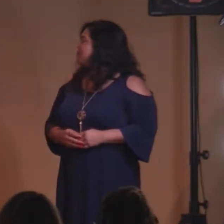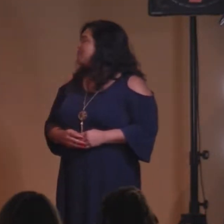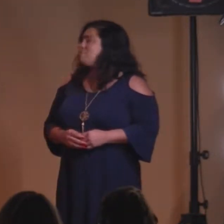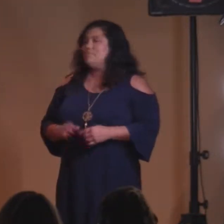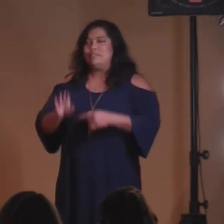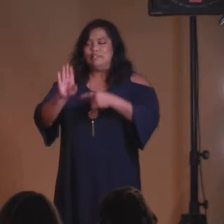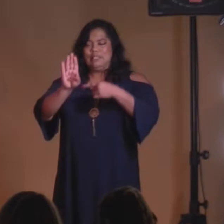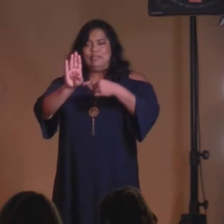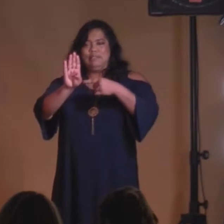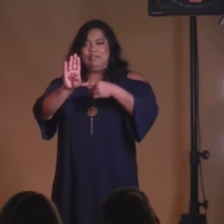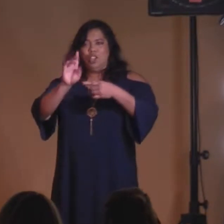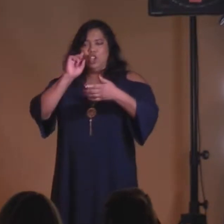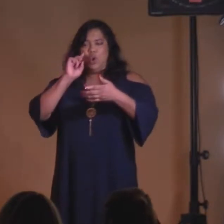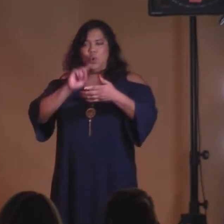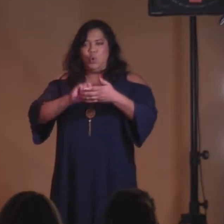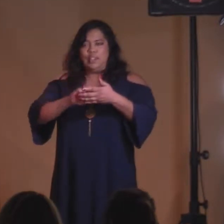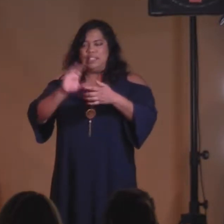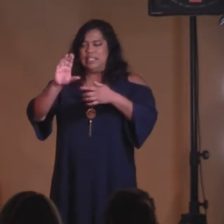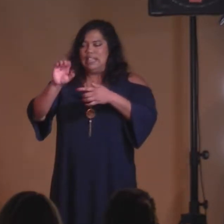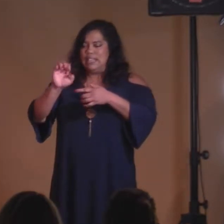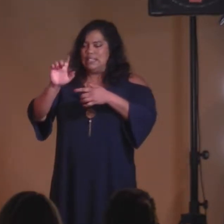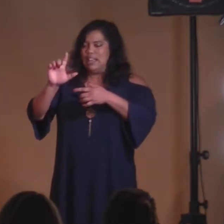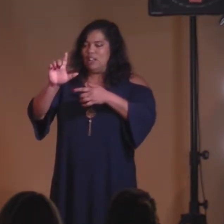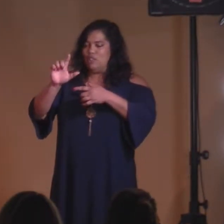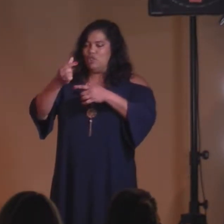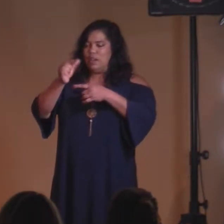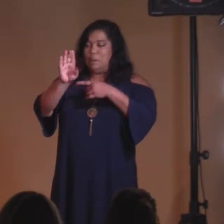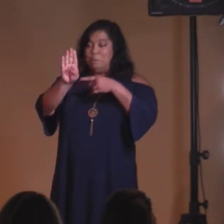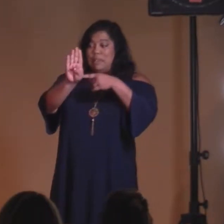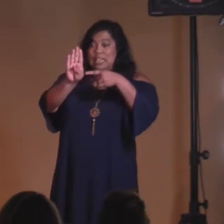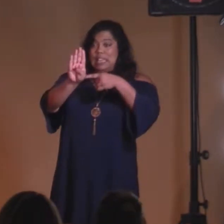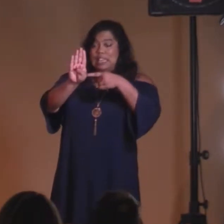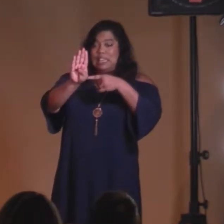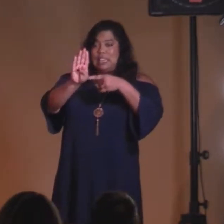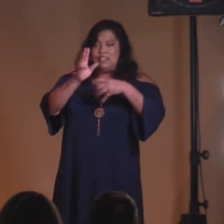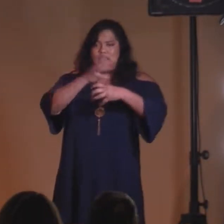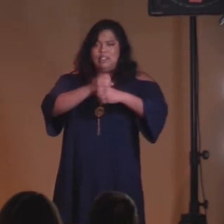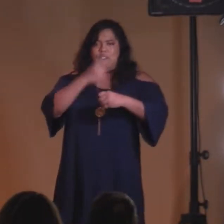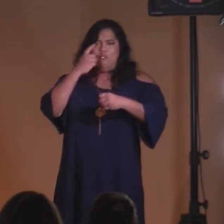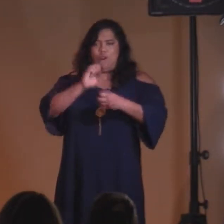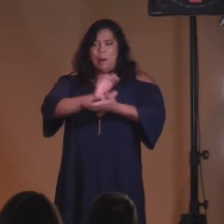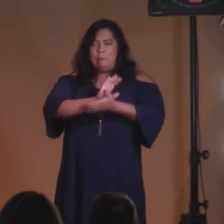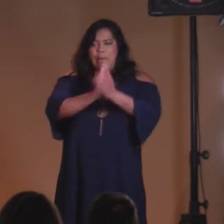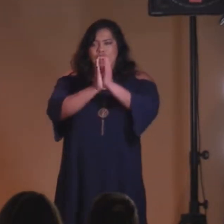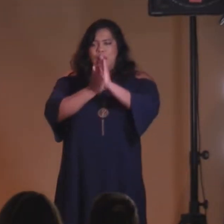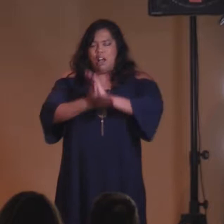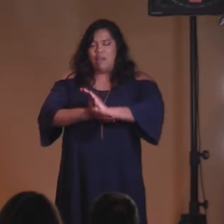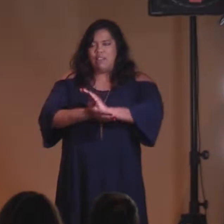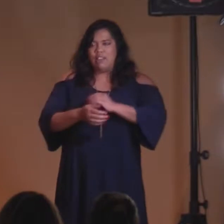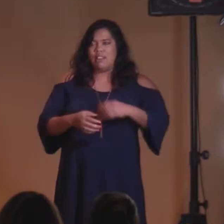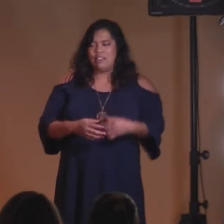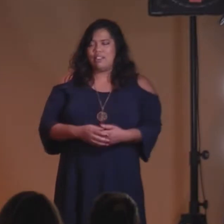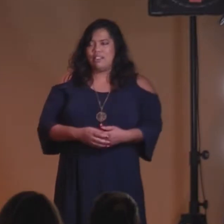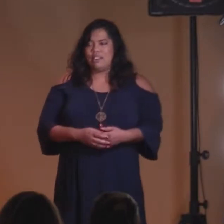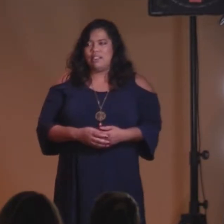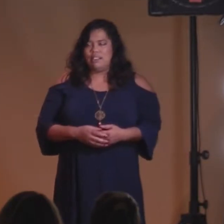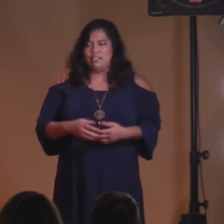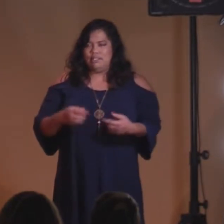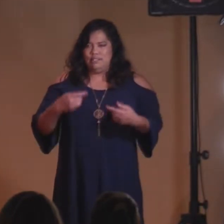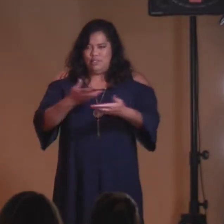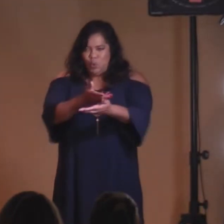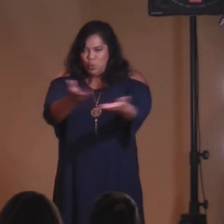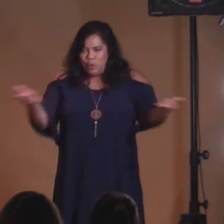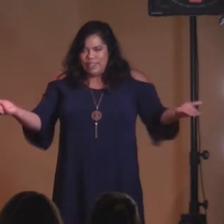The B in CSL Greater Baltimore is becoming, right? What are we, what are you as a